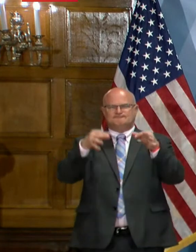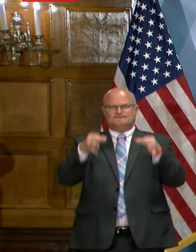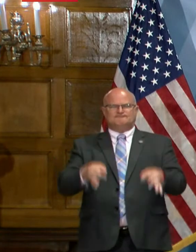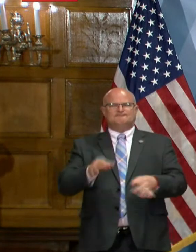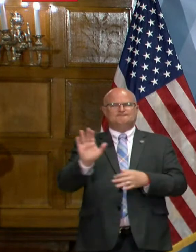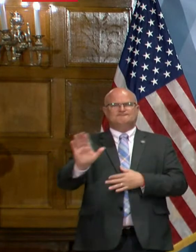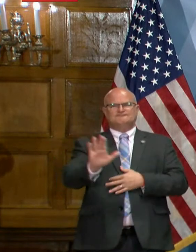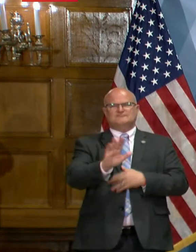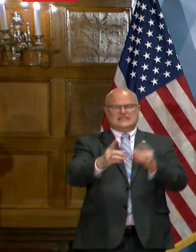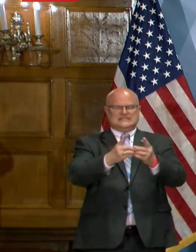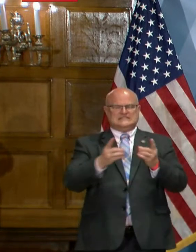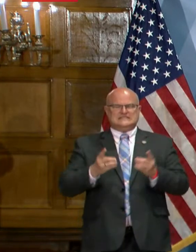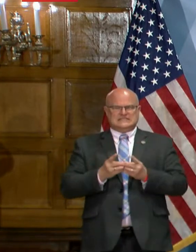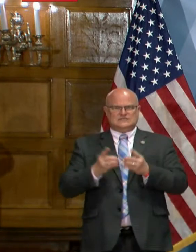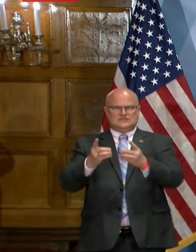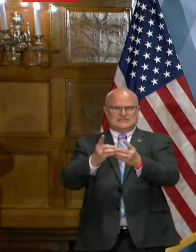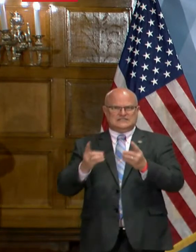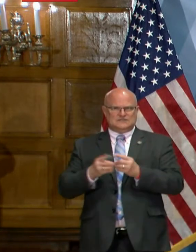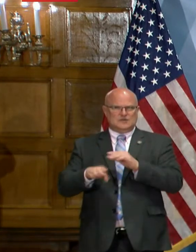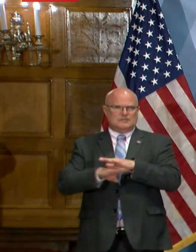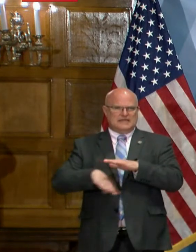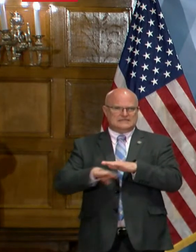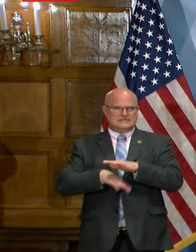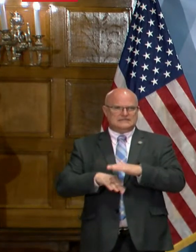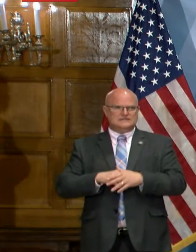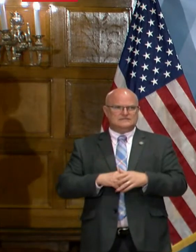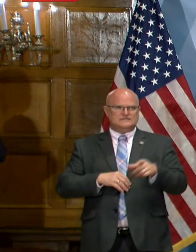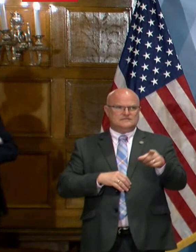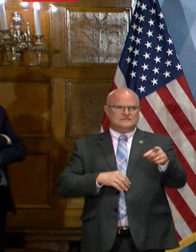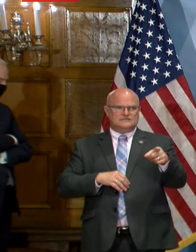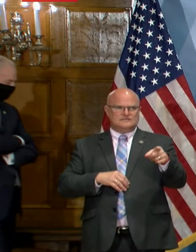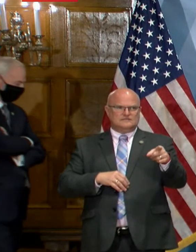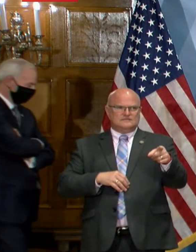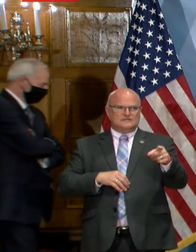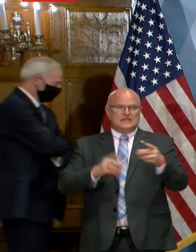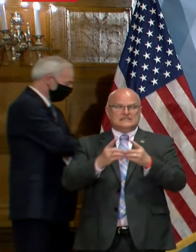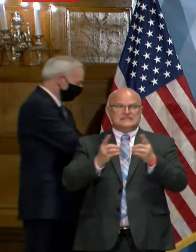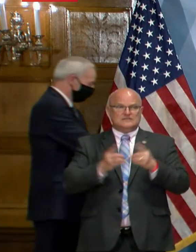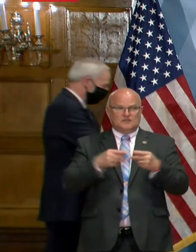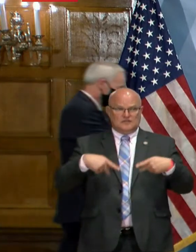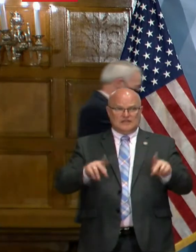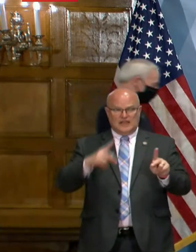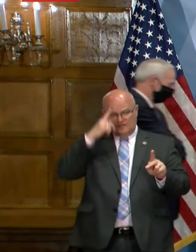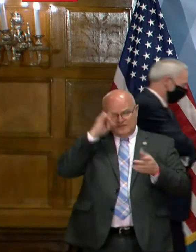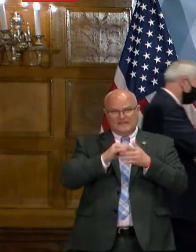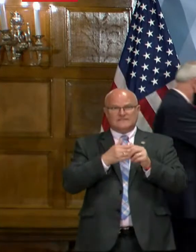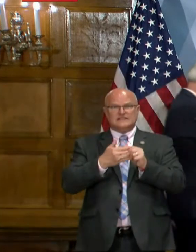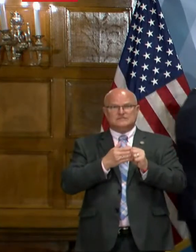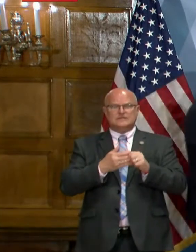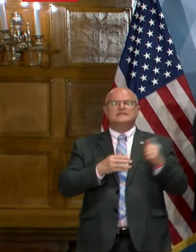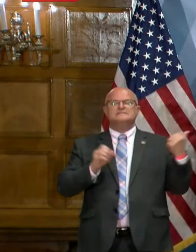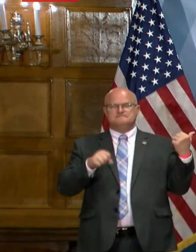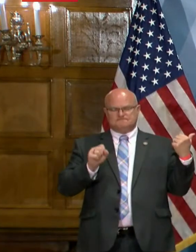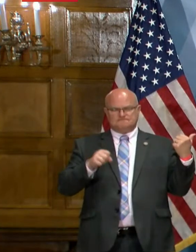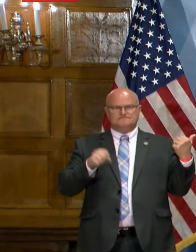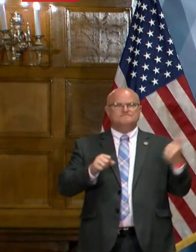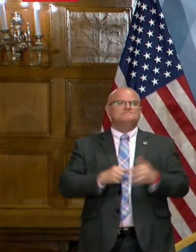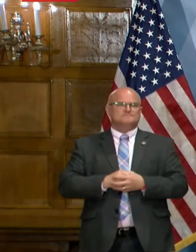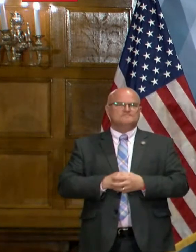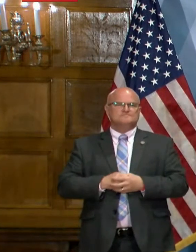vary on a district by district basis. So the districts will decide if they will allow for that flexibility or not? Yes. Okay.